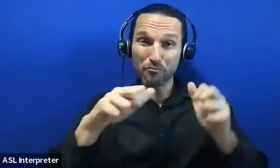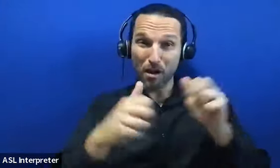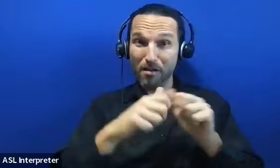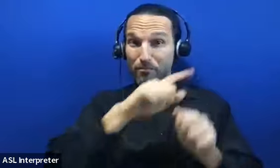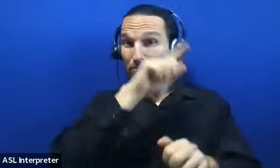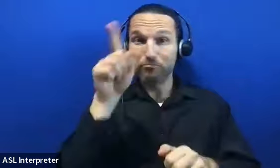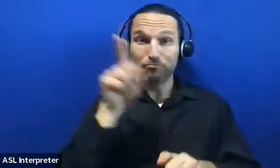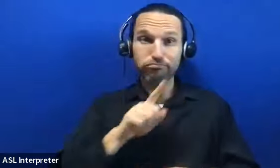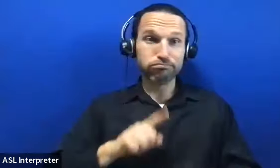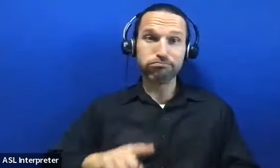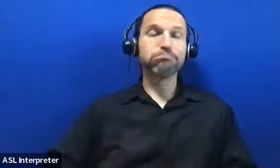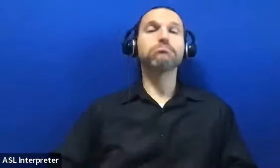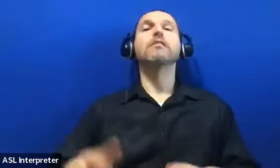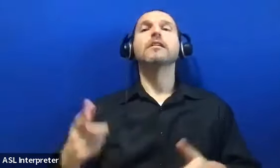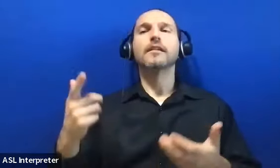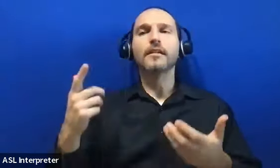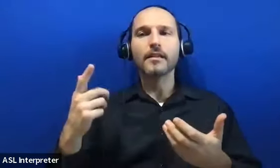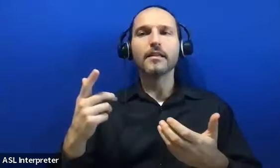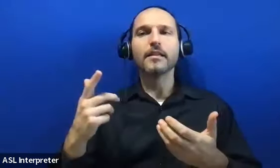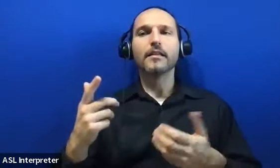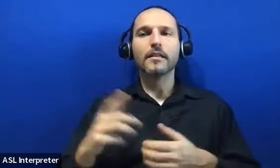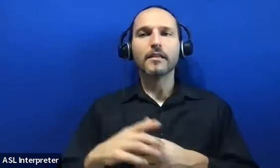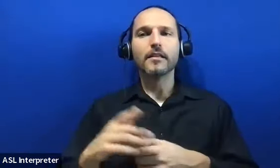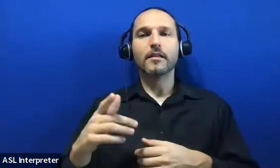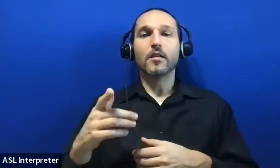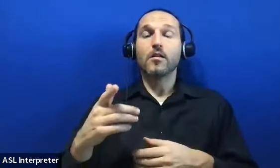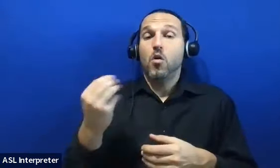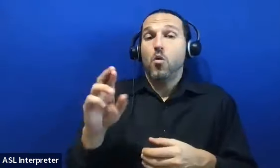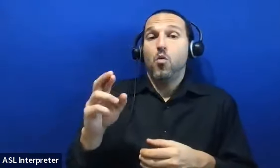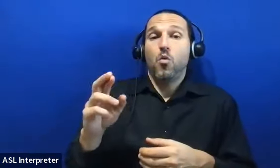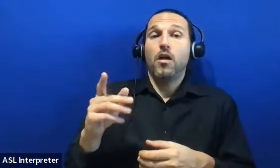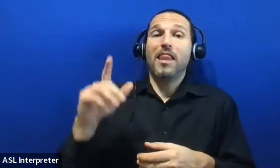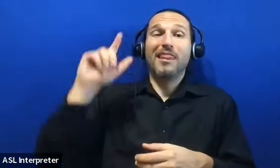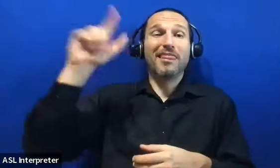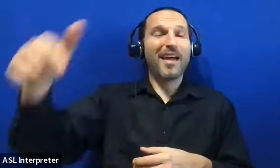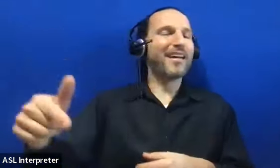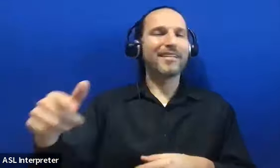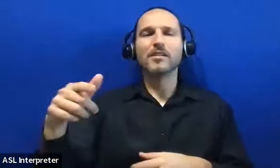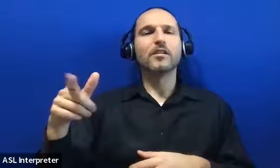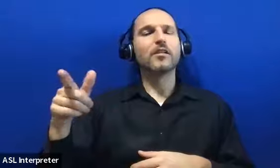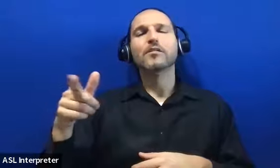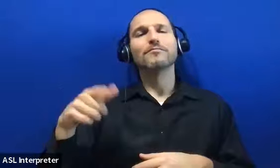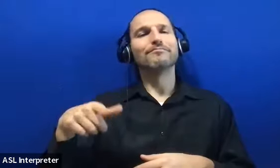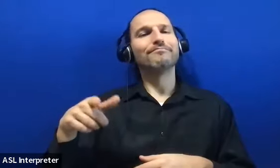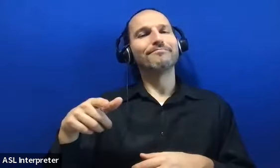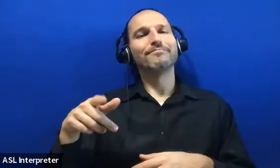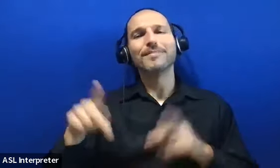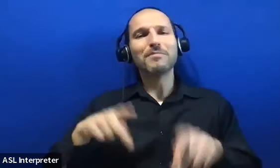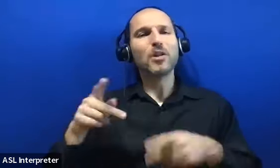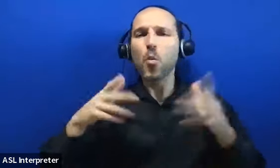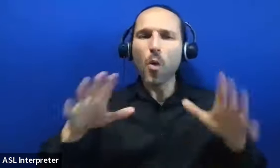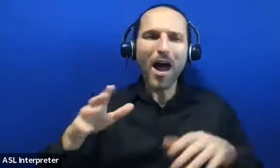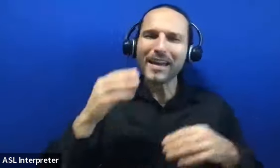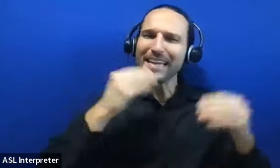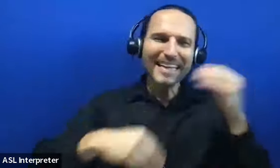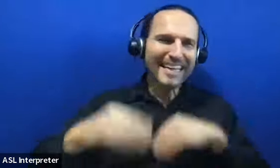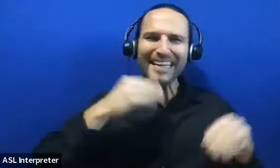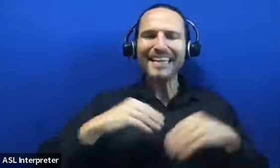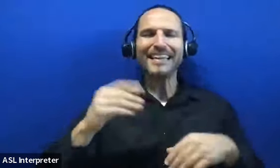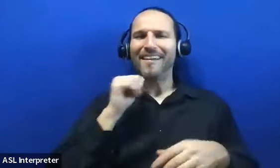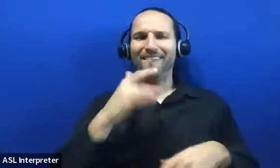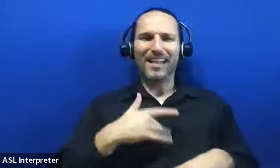going to cause feeding and swallowing problems or just refusal to eat. It's not comfortable to have reflux. It's not comfortable to be